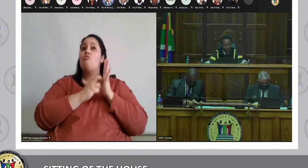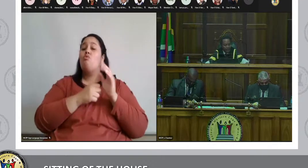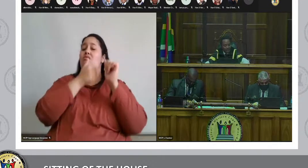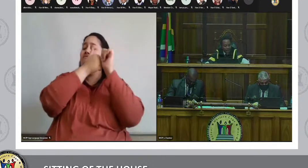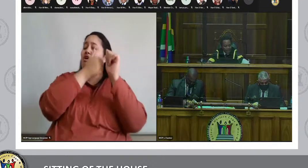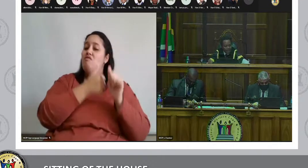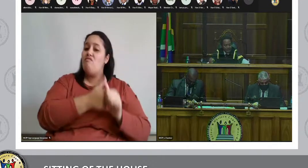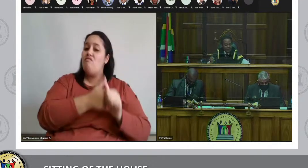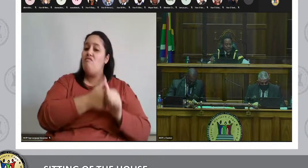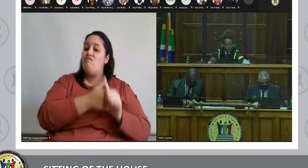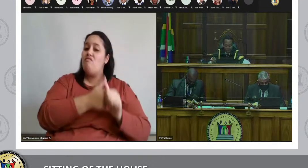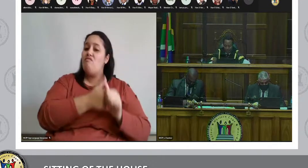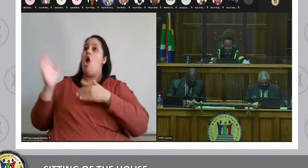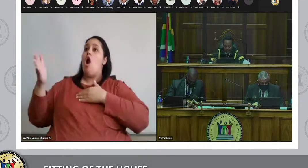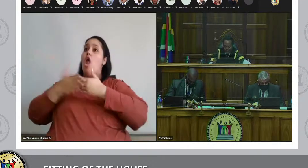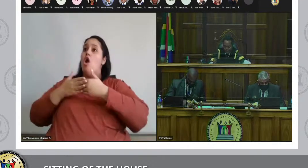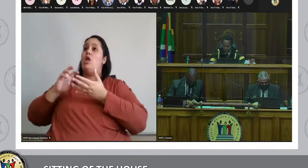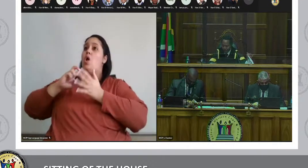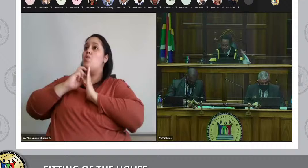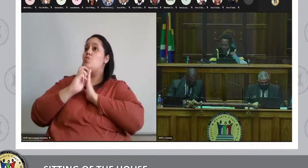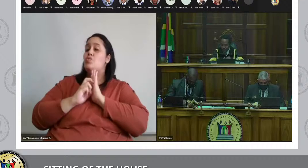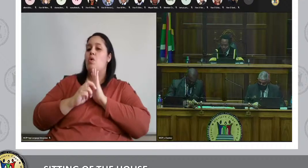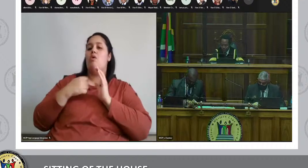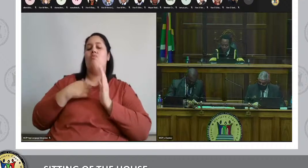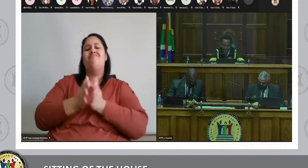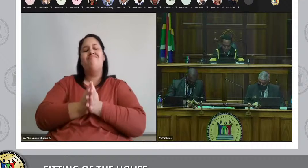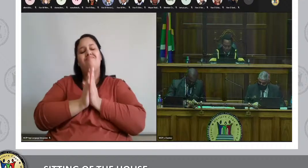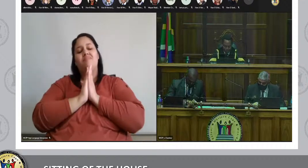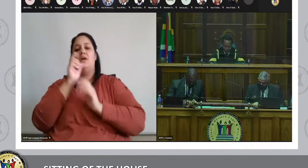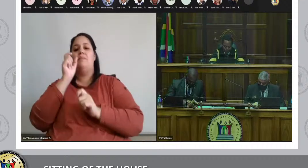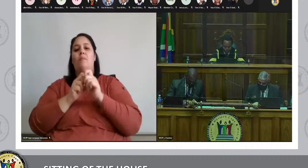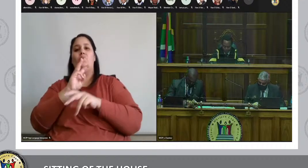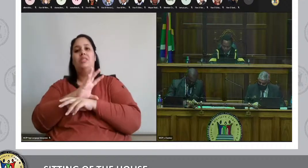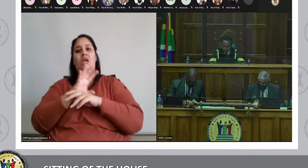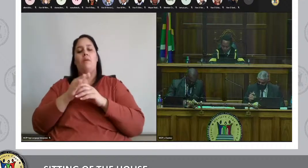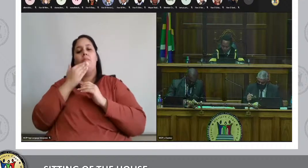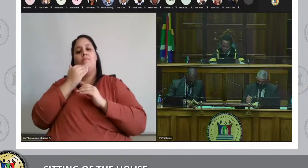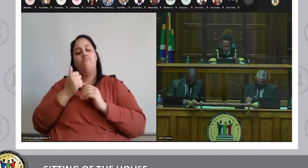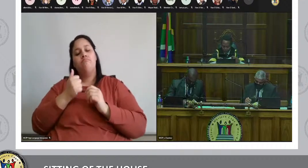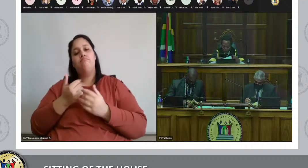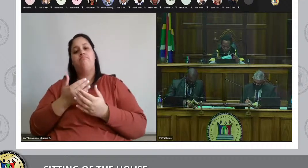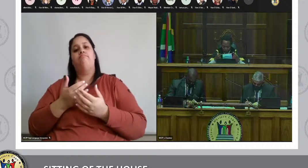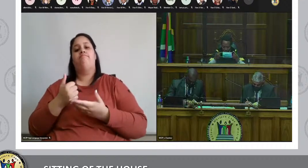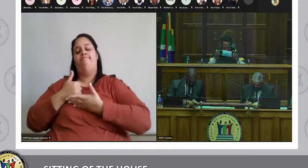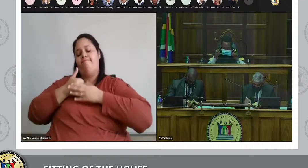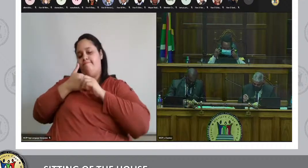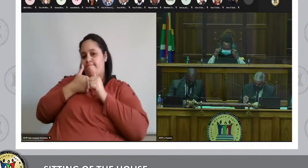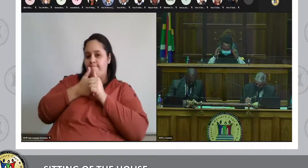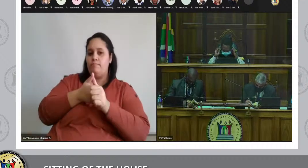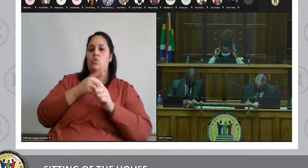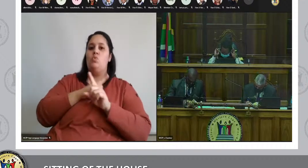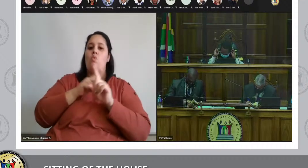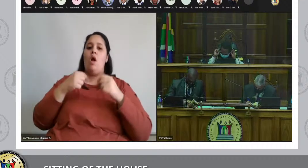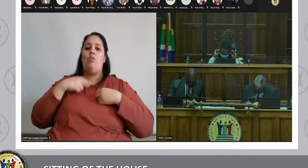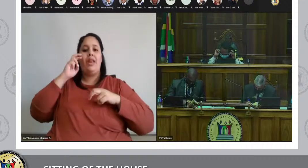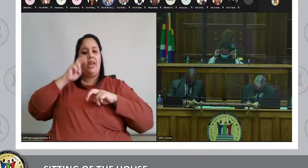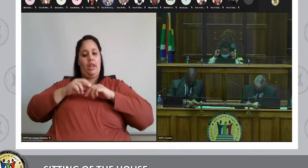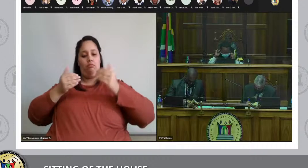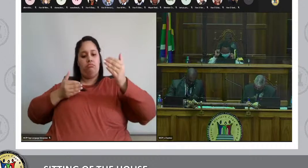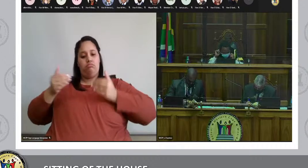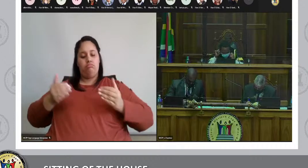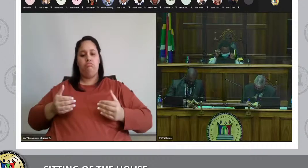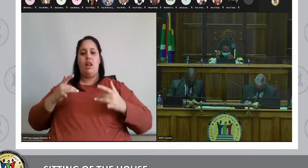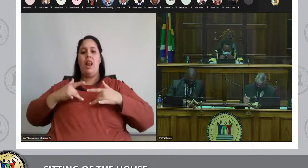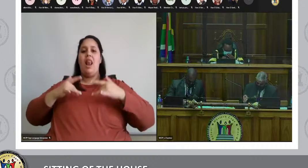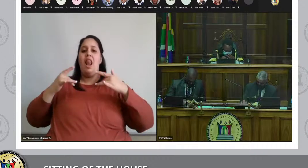lockdown rules, we implore the people of the Western Cape to rise to the occasion so that we may mitigate the loss of life and the loss of